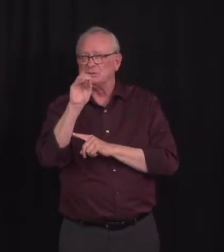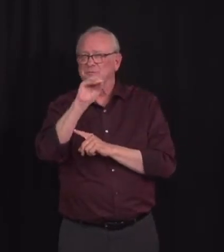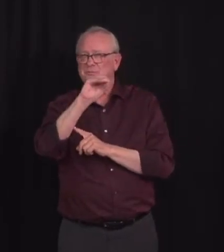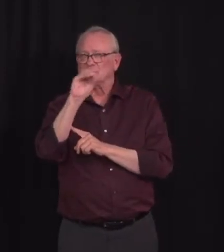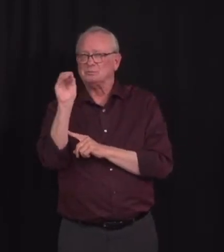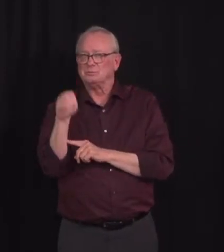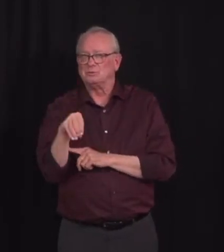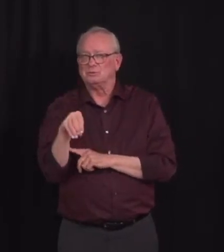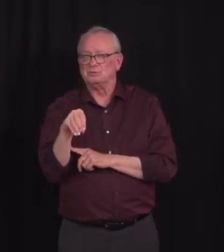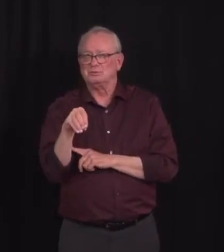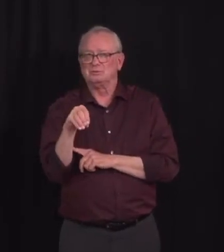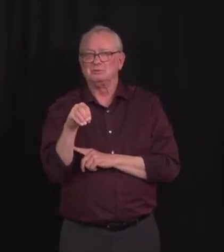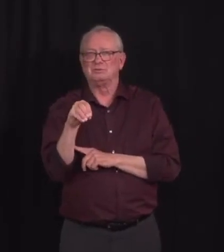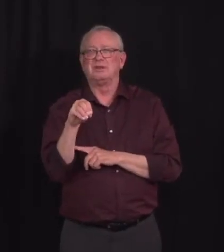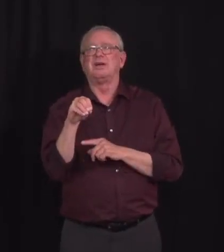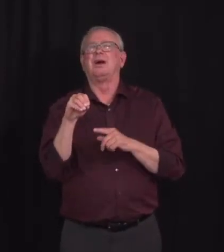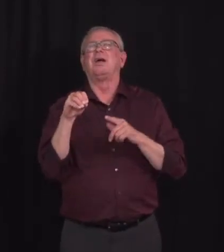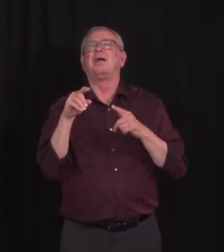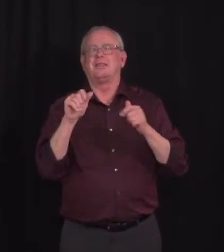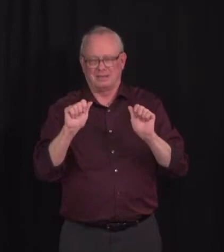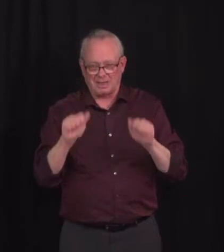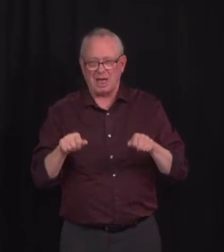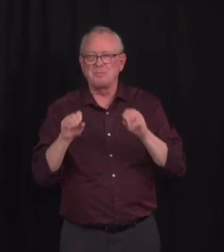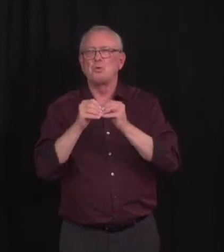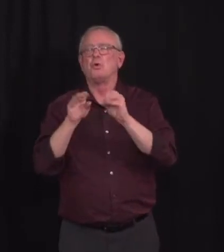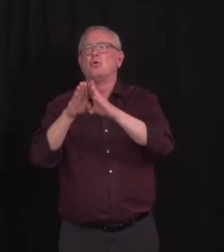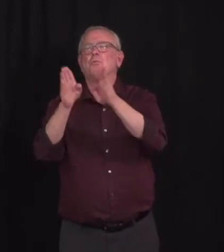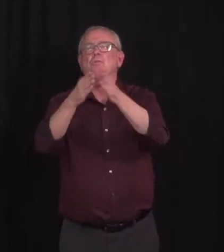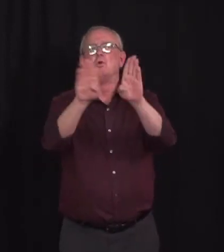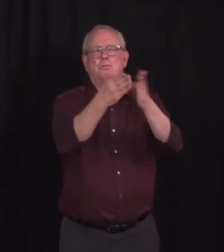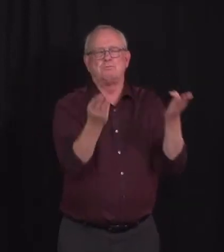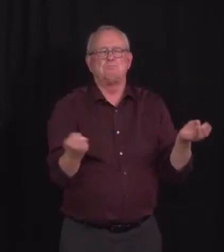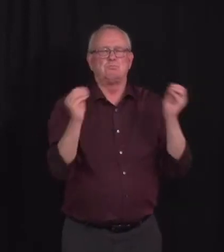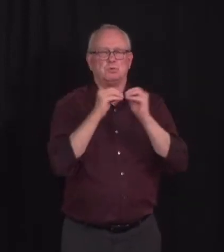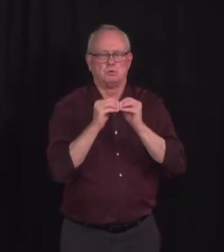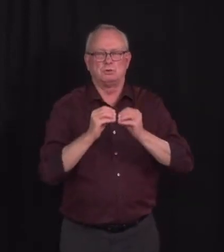older. James, is there a follow-up question?